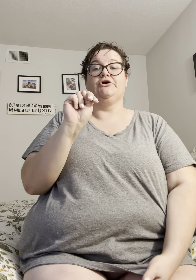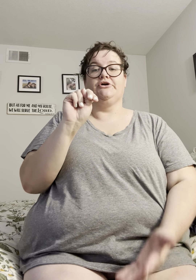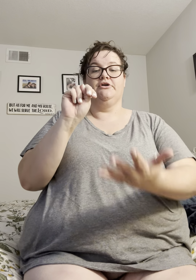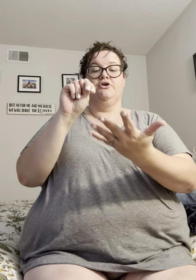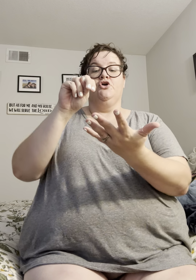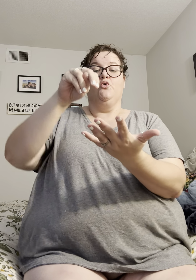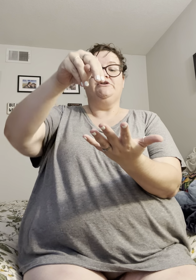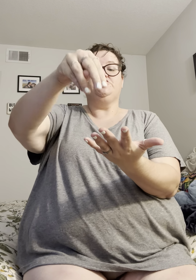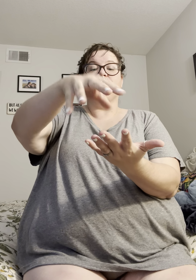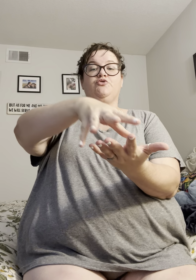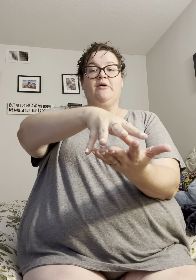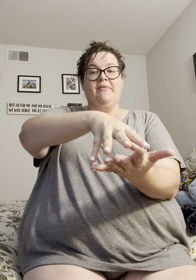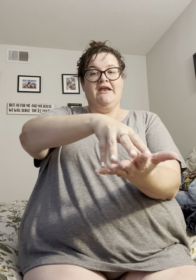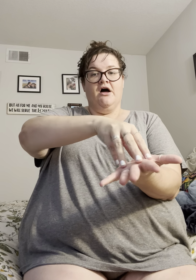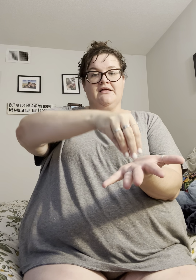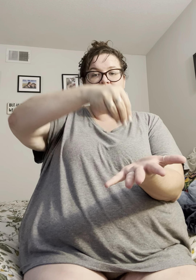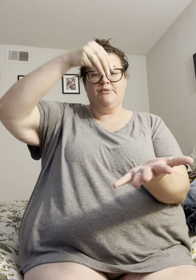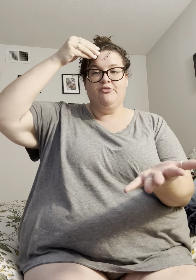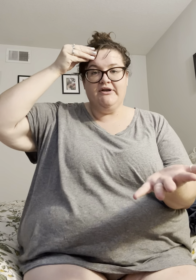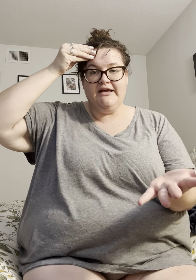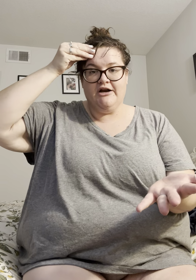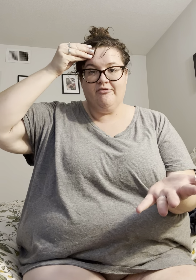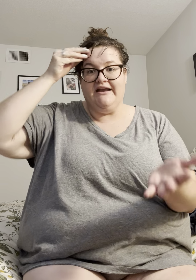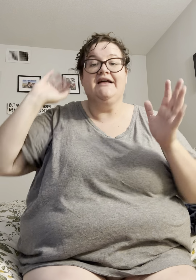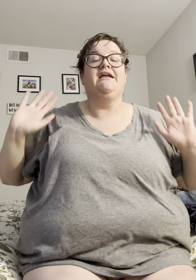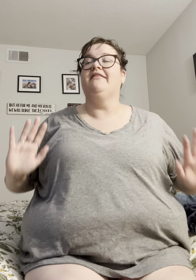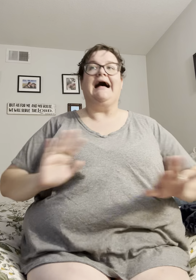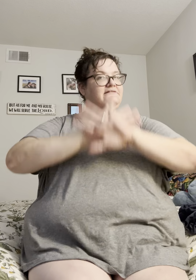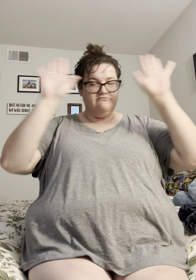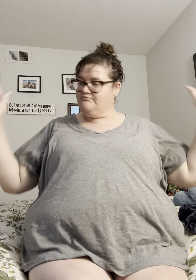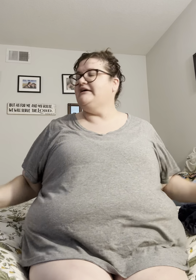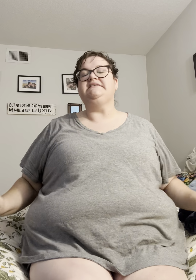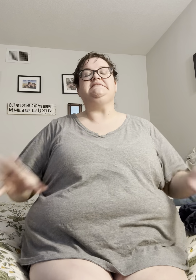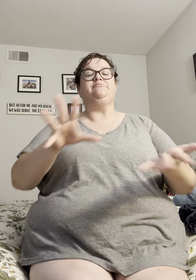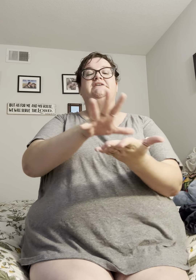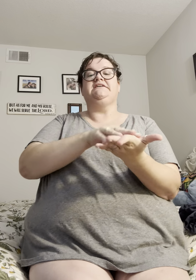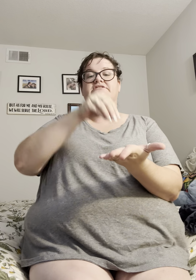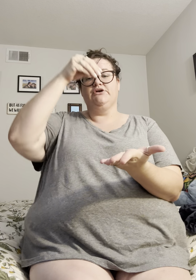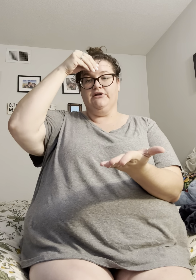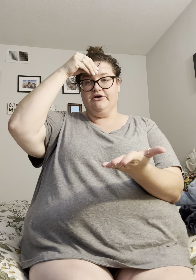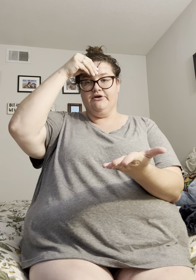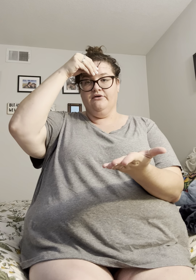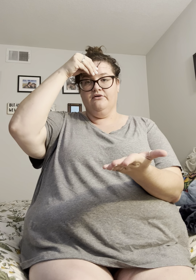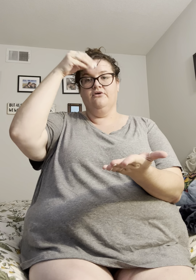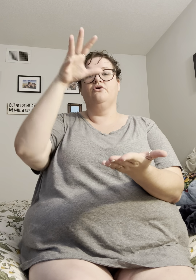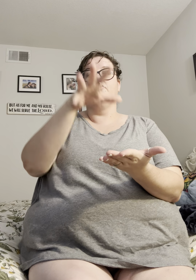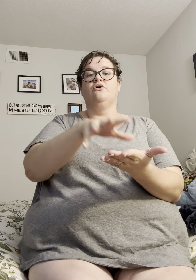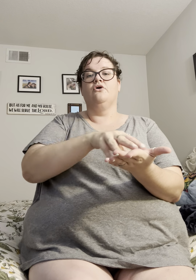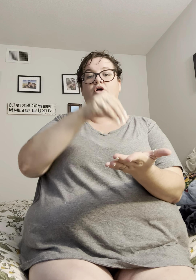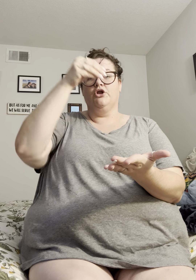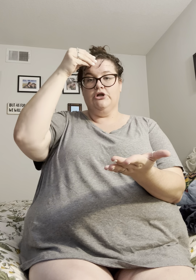Learn. We scoop up that knowledge and we're putting it in our brain. Now that, plain and simple, is learn.